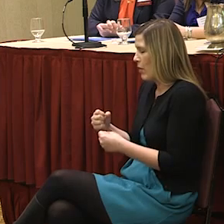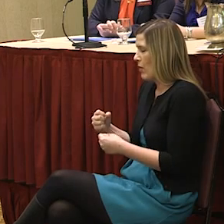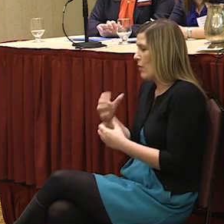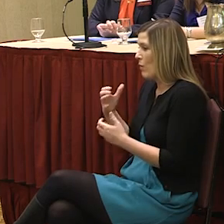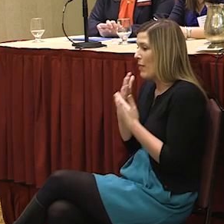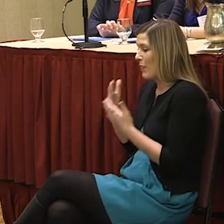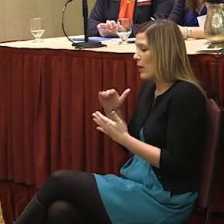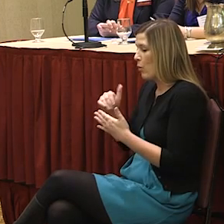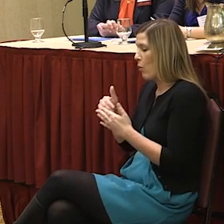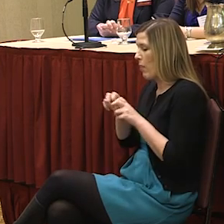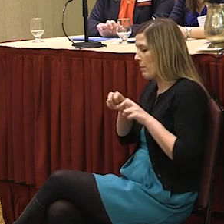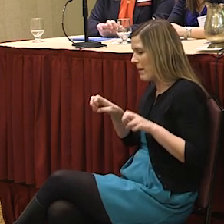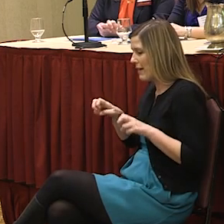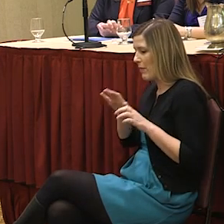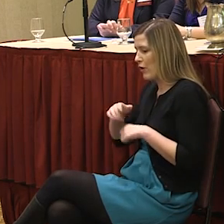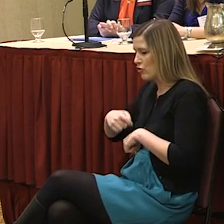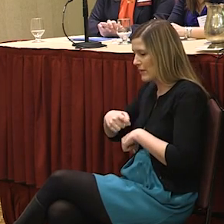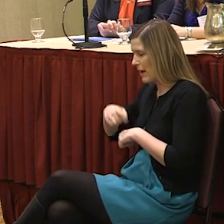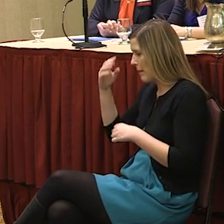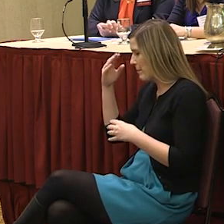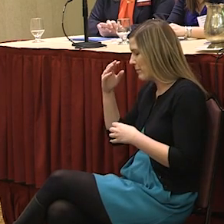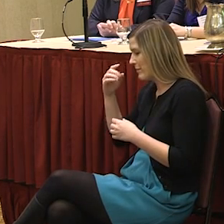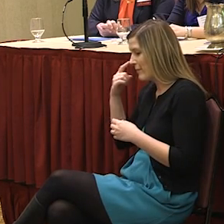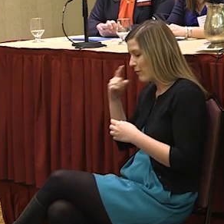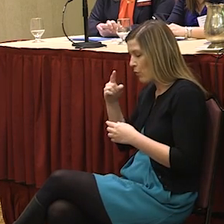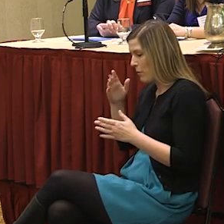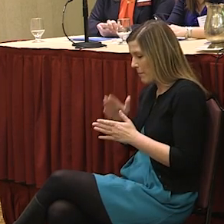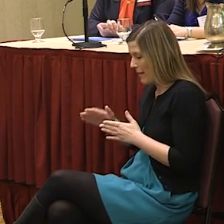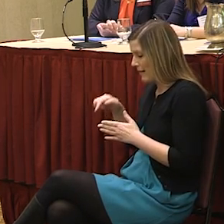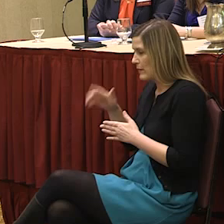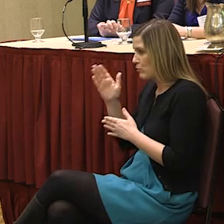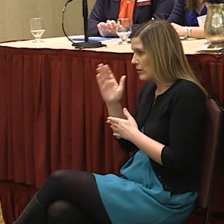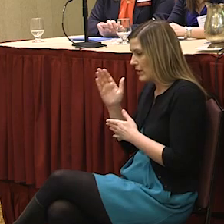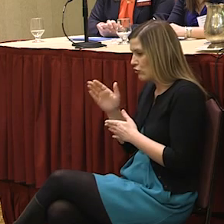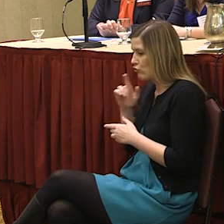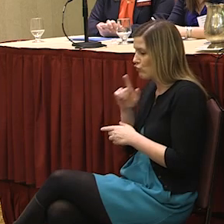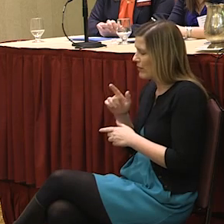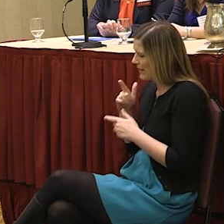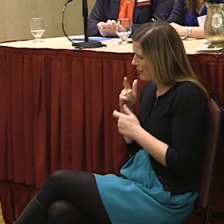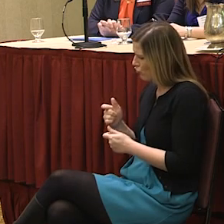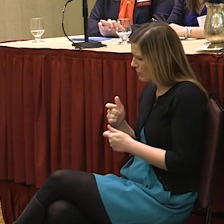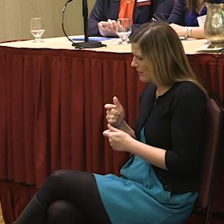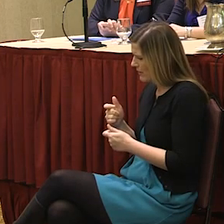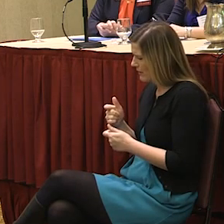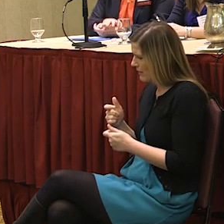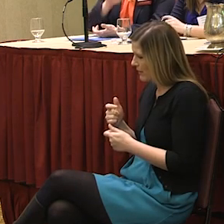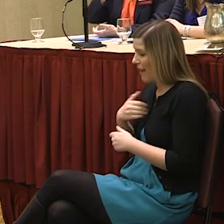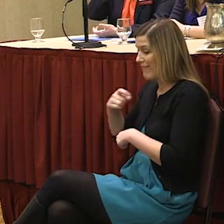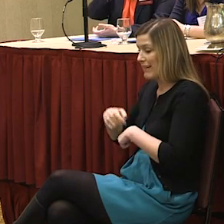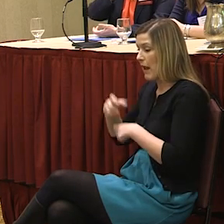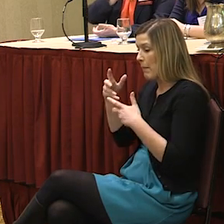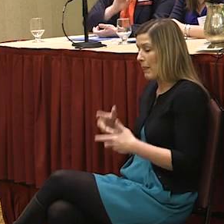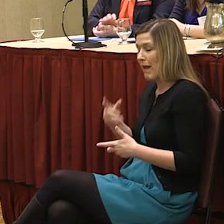the panelists for the time they put in to putting together these presentations. It was really interesting, and we have time left